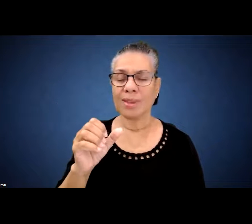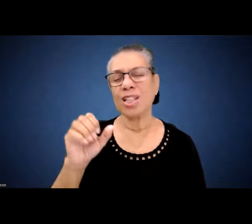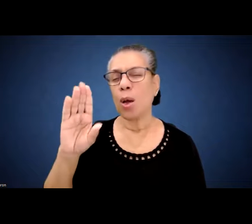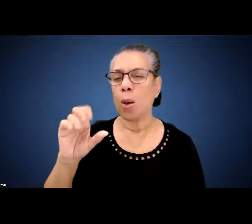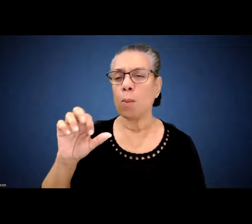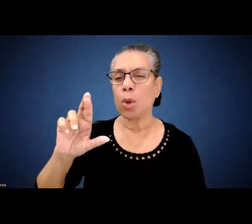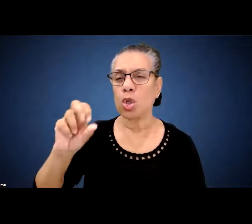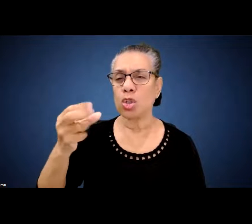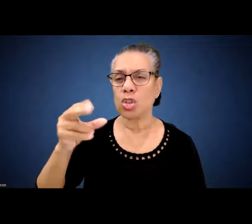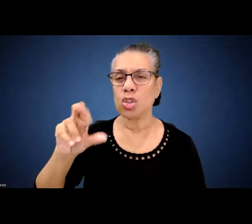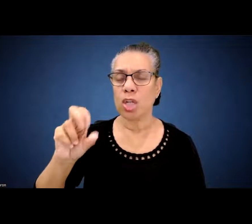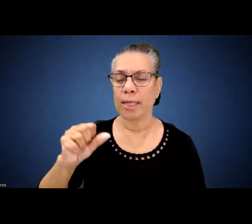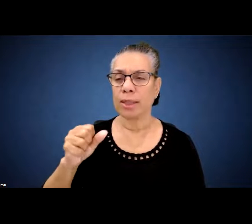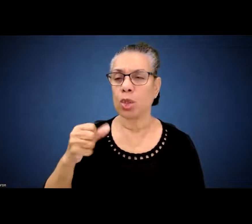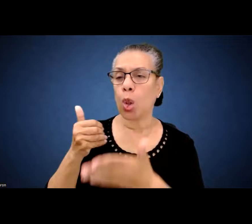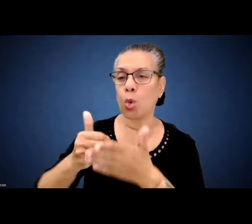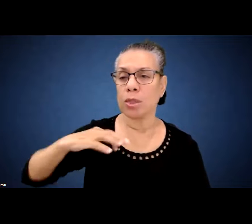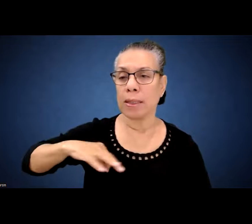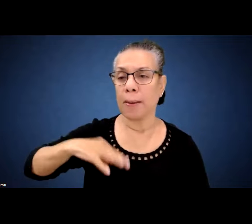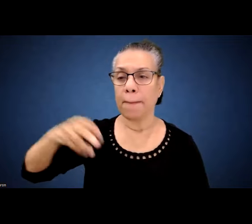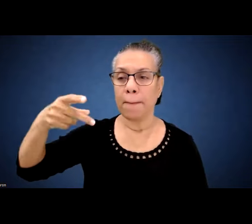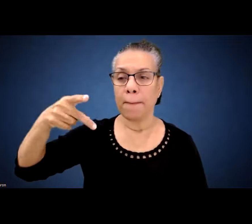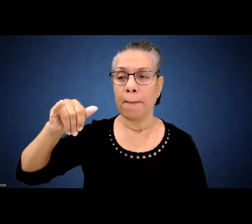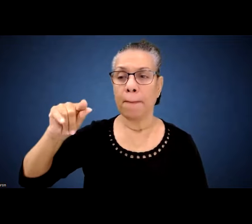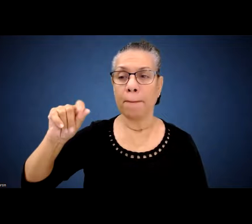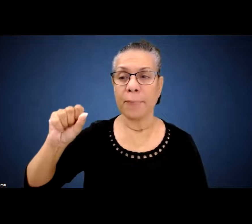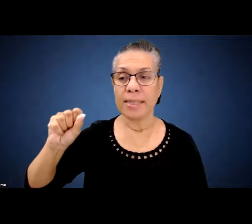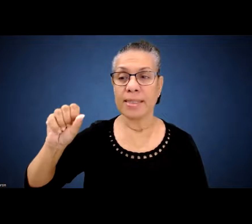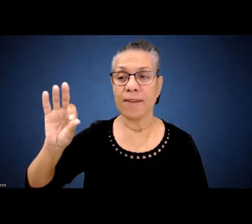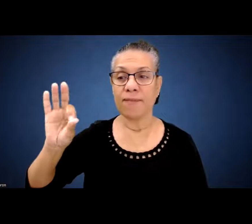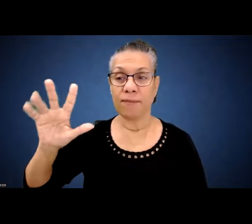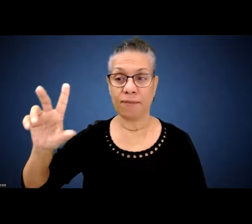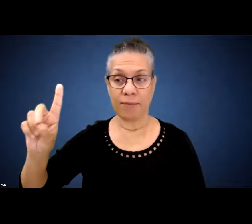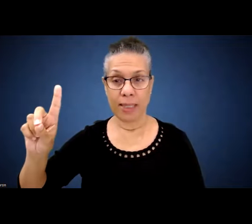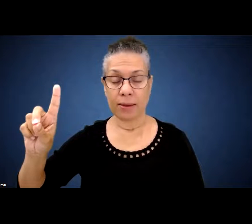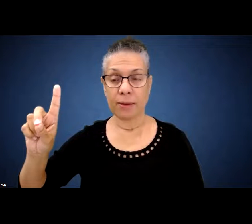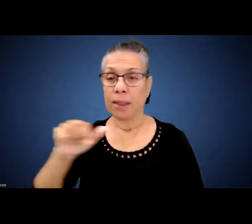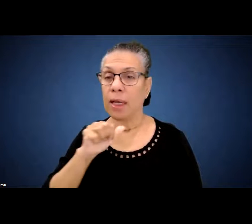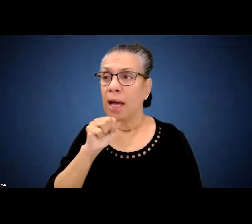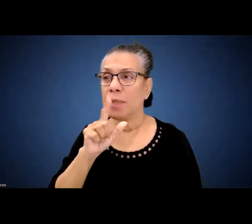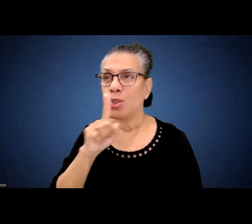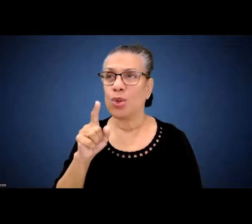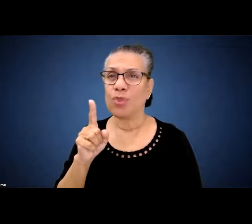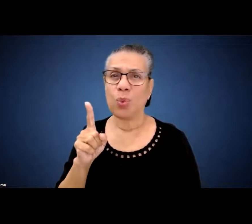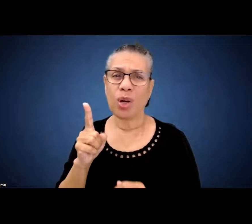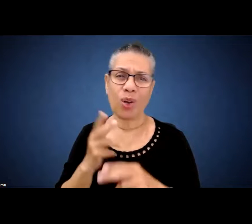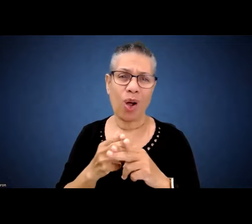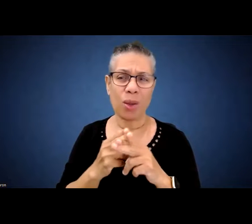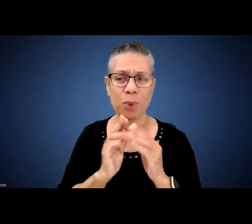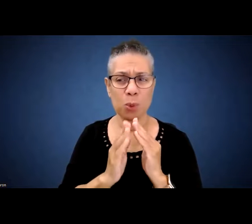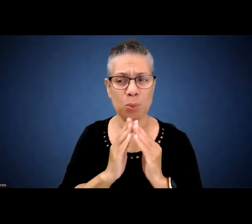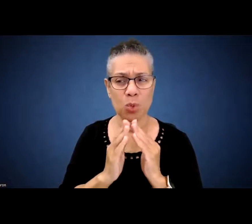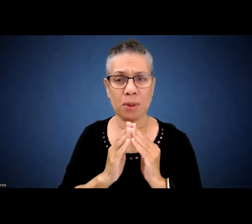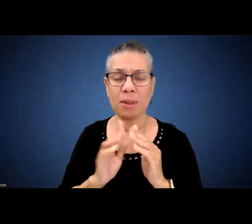know, not too far from Pittsfield. There are just little pockets of, I don't know if you want to call them communities, but people that